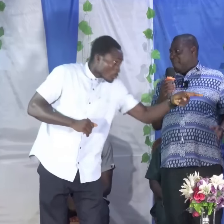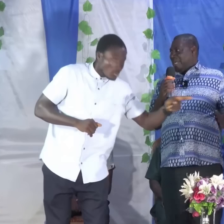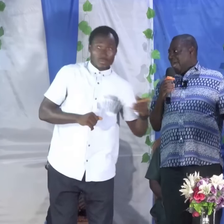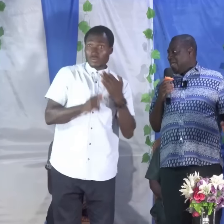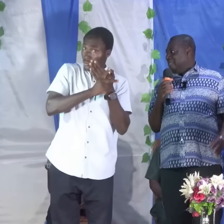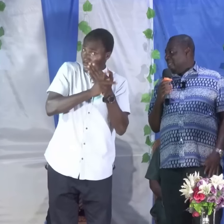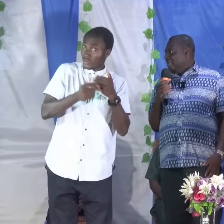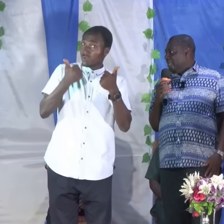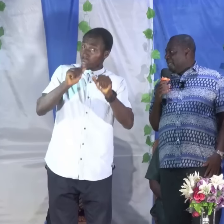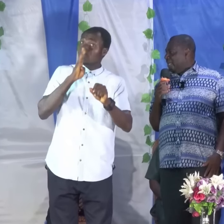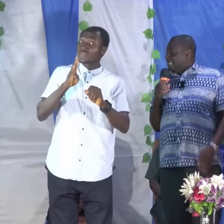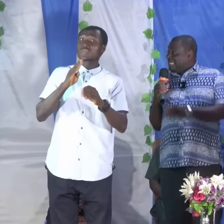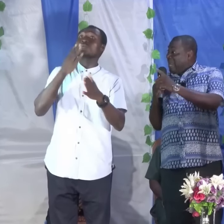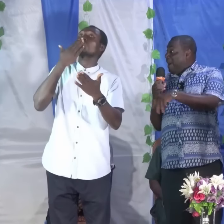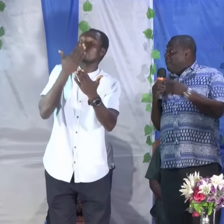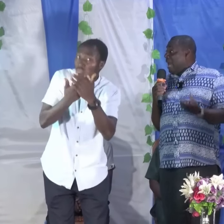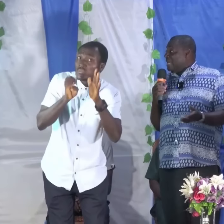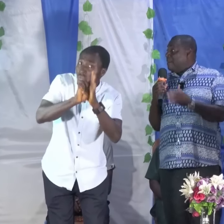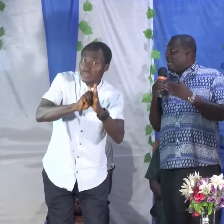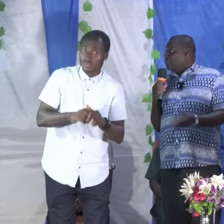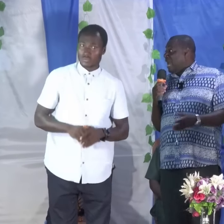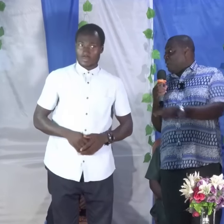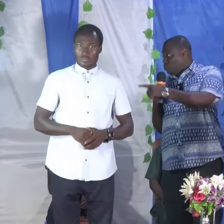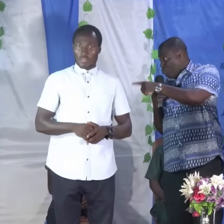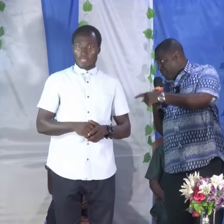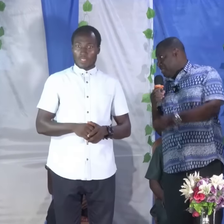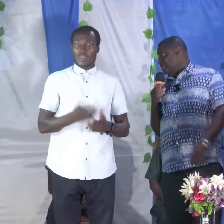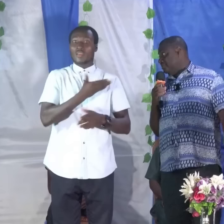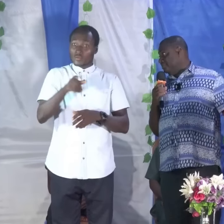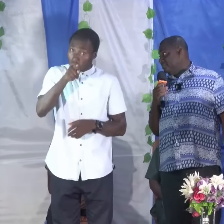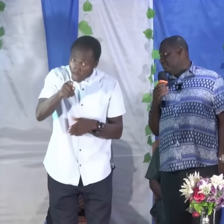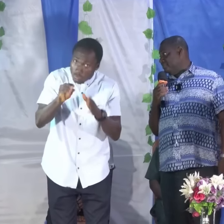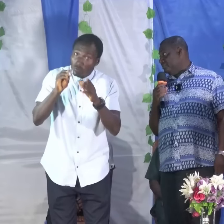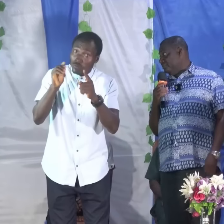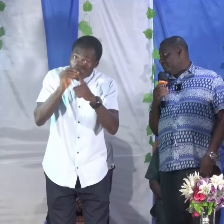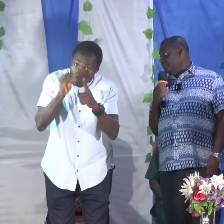eh no abeka na sasara bible kan na mabeka nso dia na won so ready